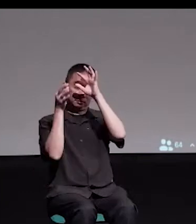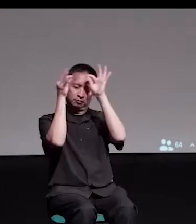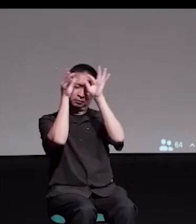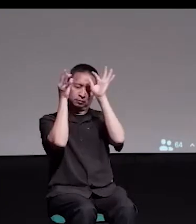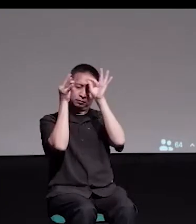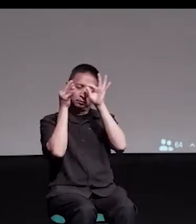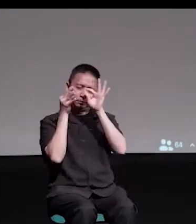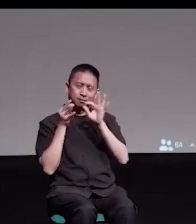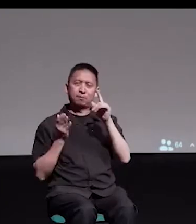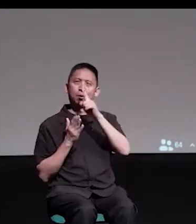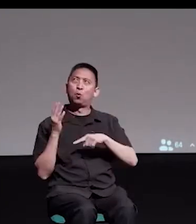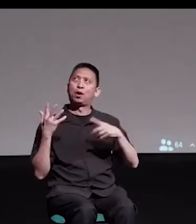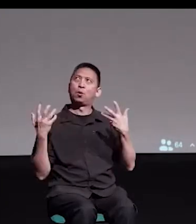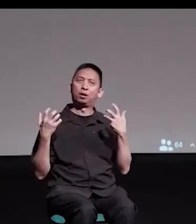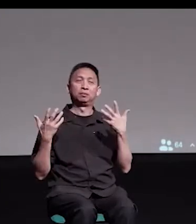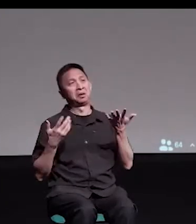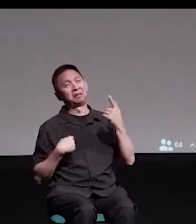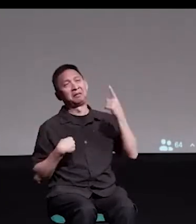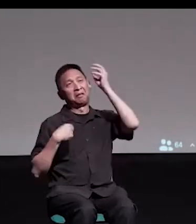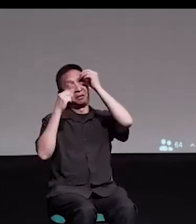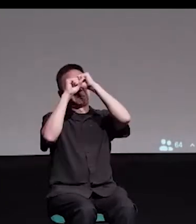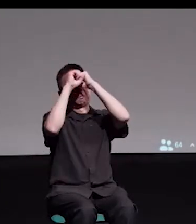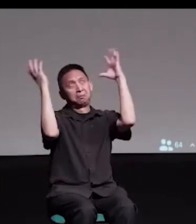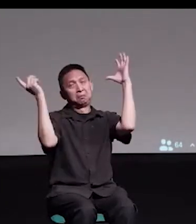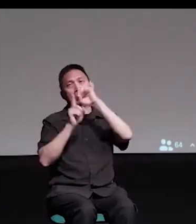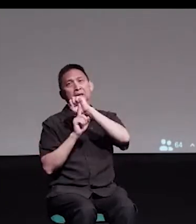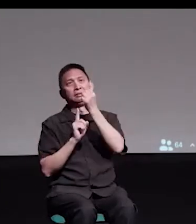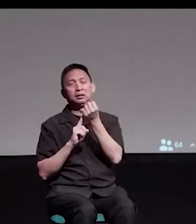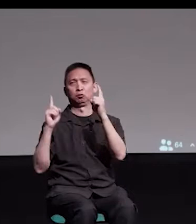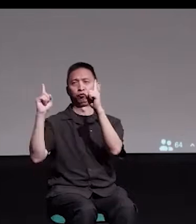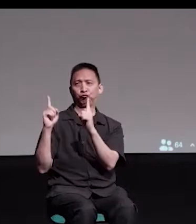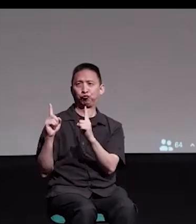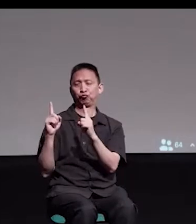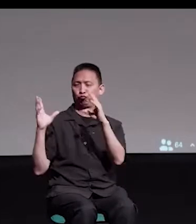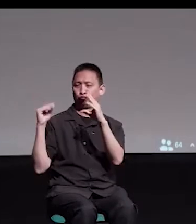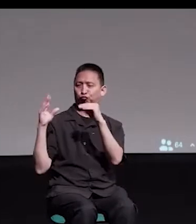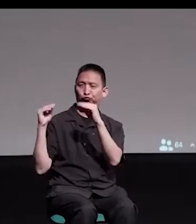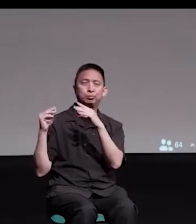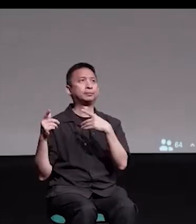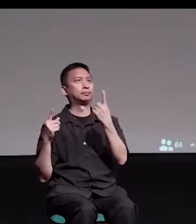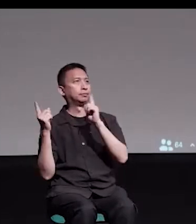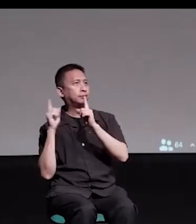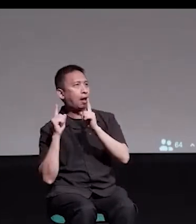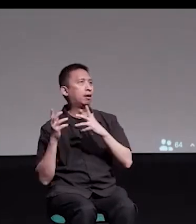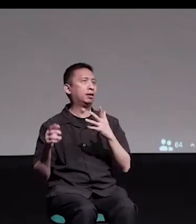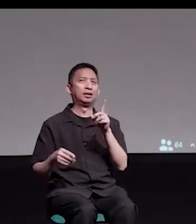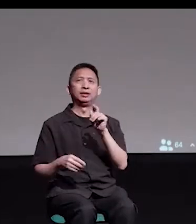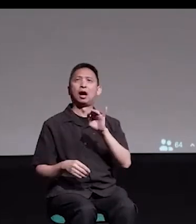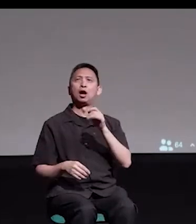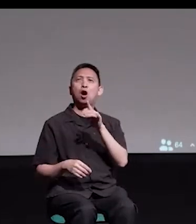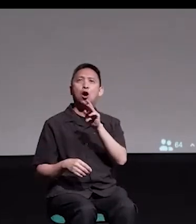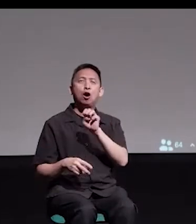out either dialogue or if there's narration or anything like that. If I can do